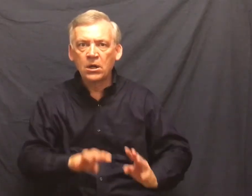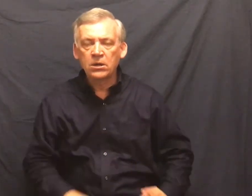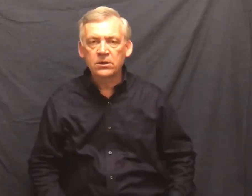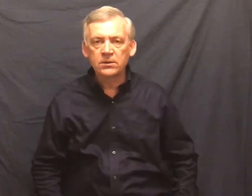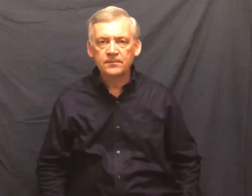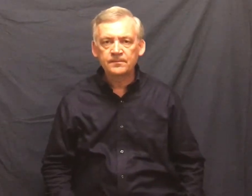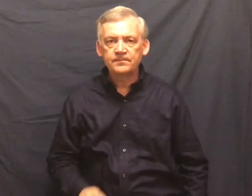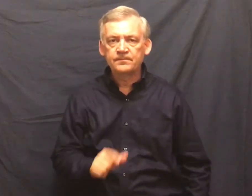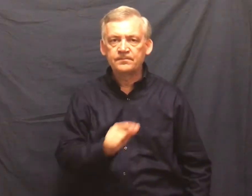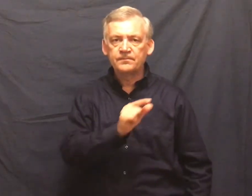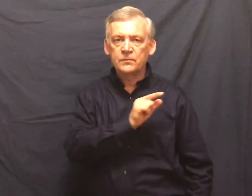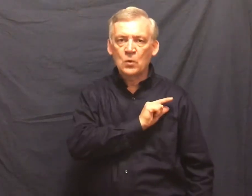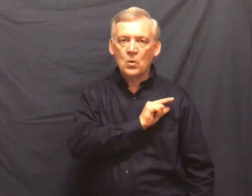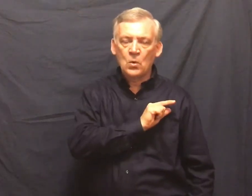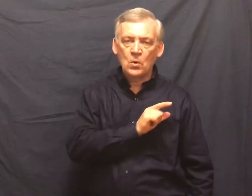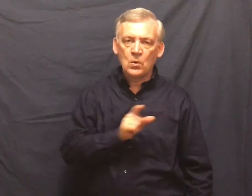George took off his hat.